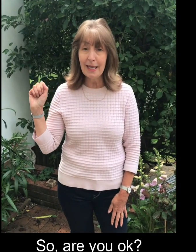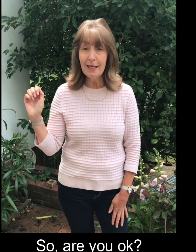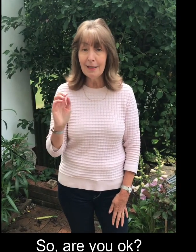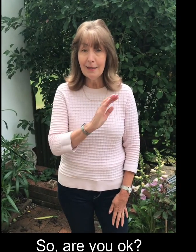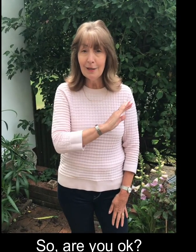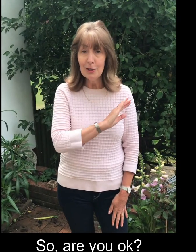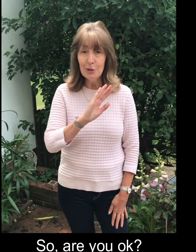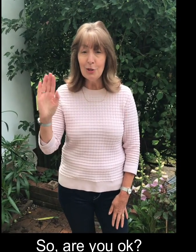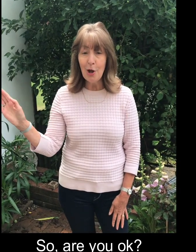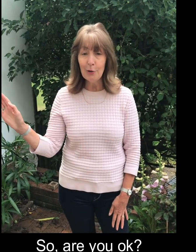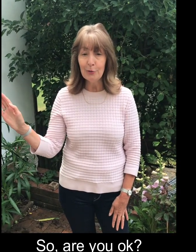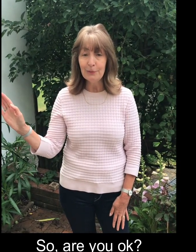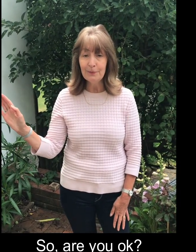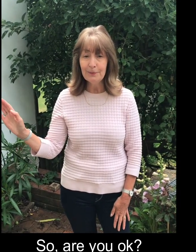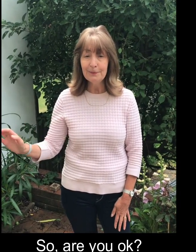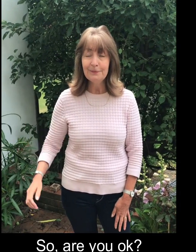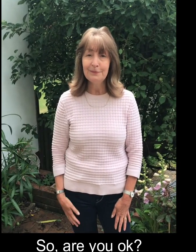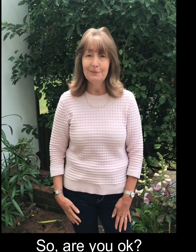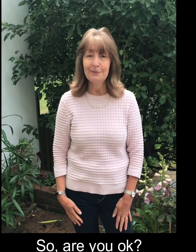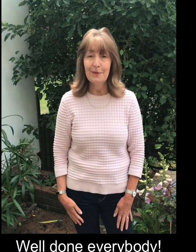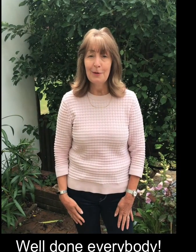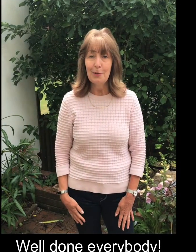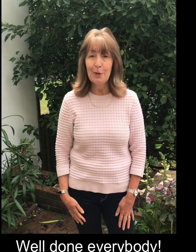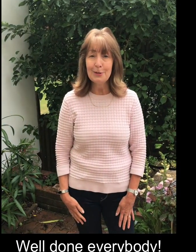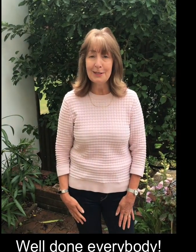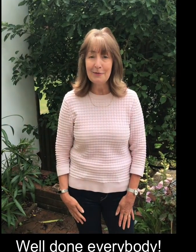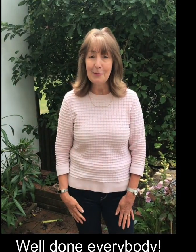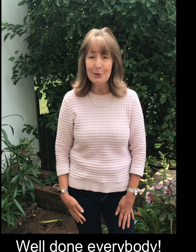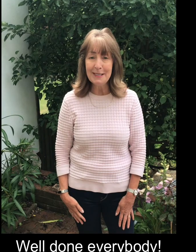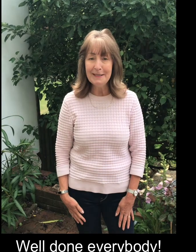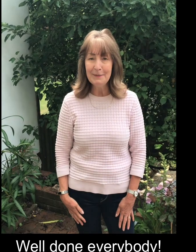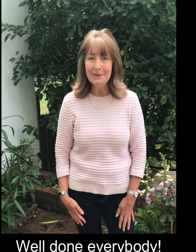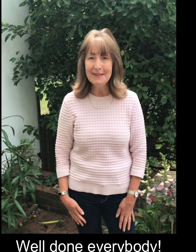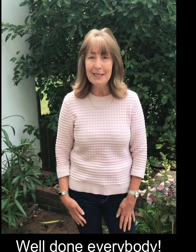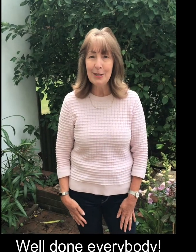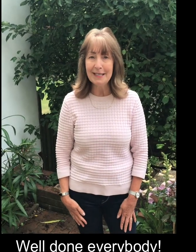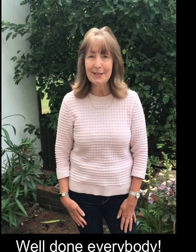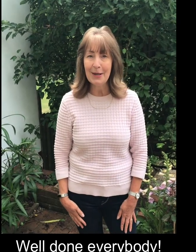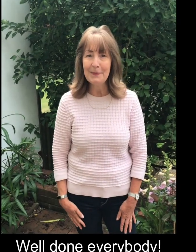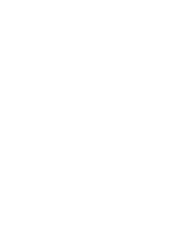no. Well done, everybody. See you next time.